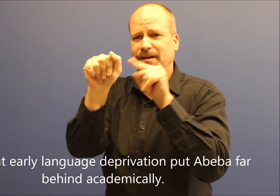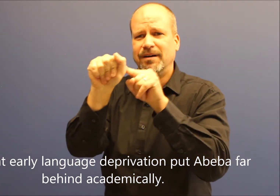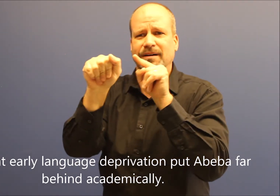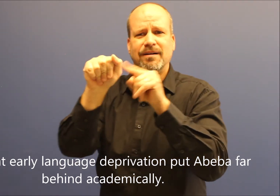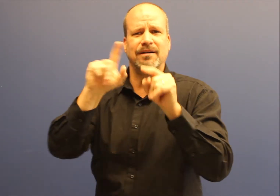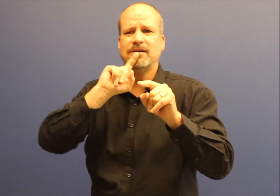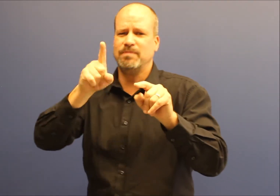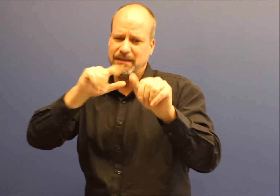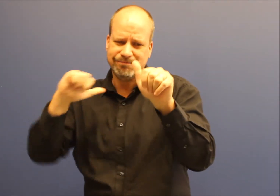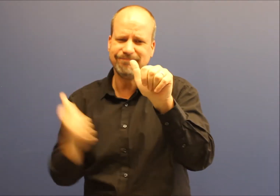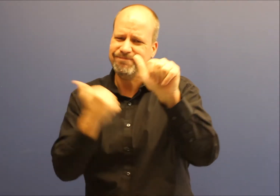far behind academically.